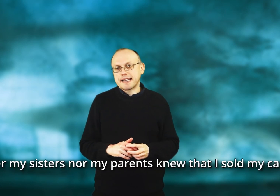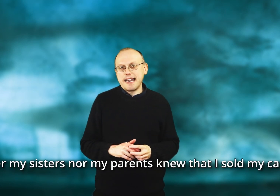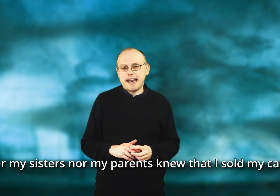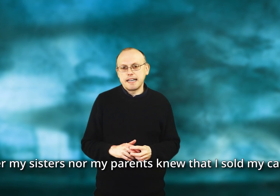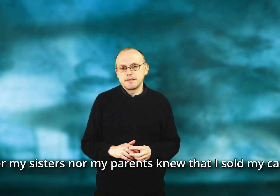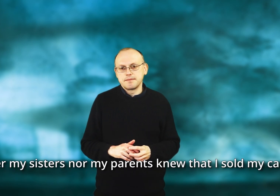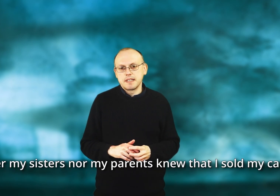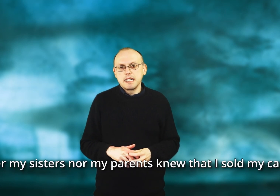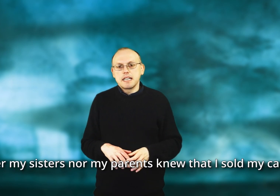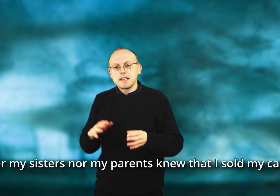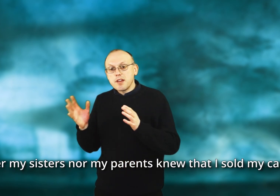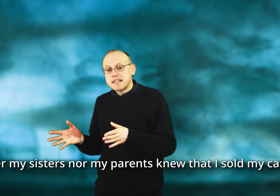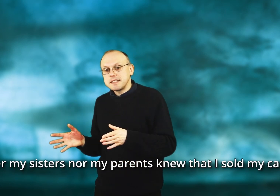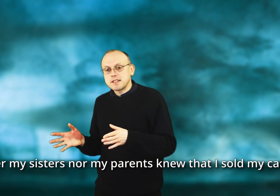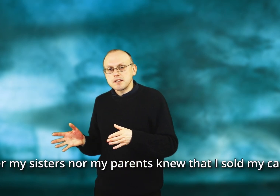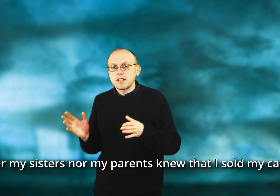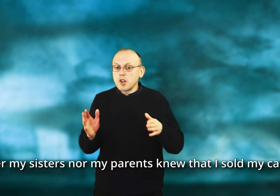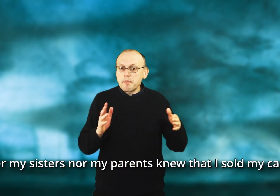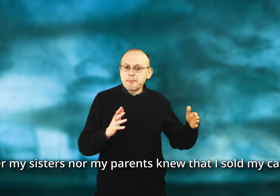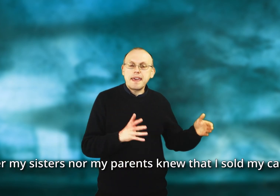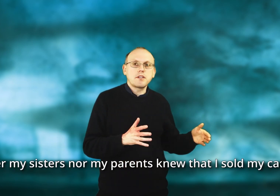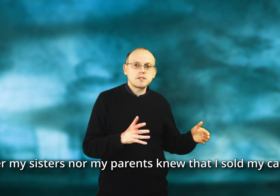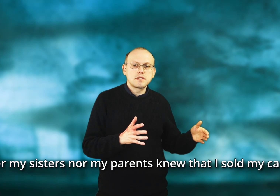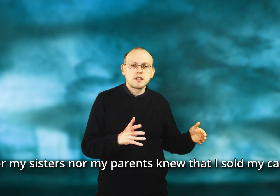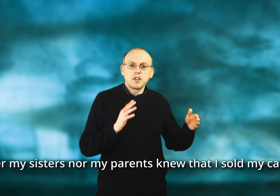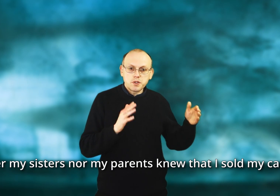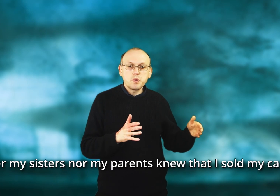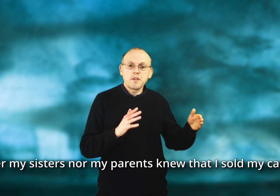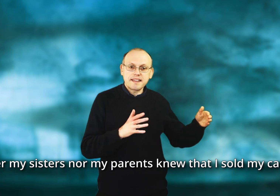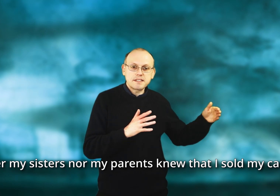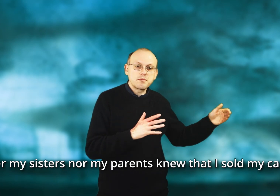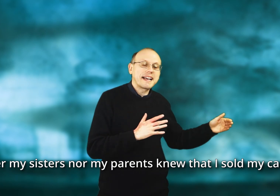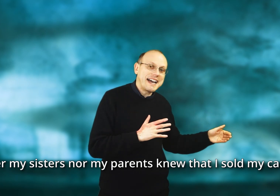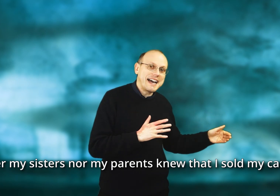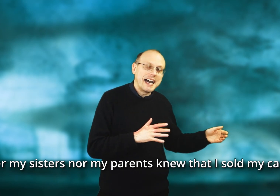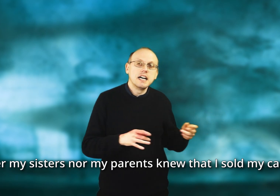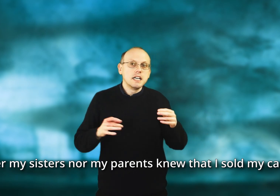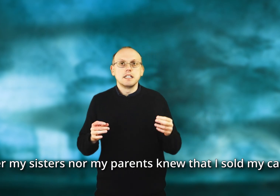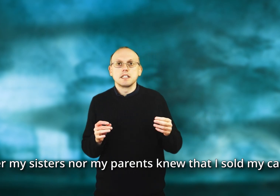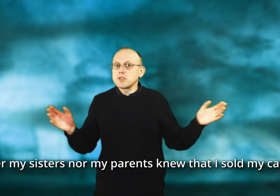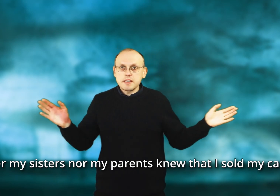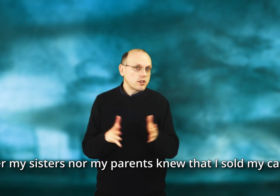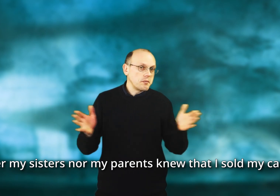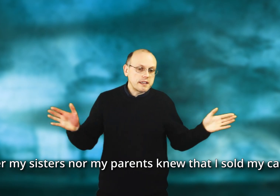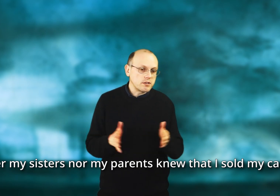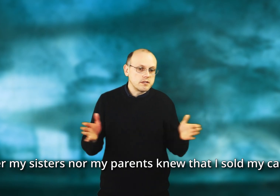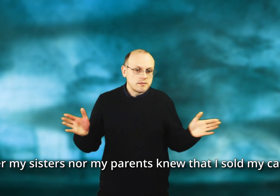car. Neither my sisters nor my parents knew that I sold my car. You don't need a comma